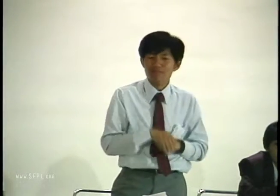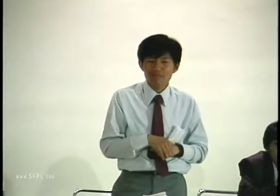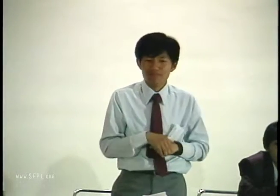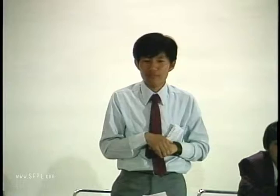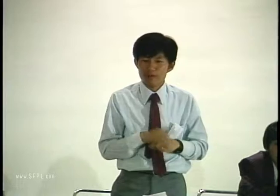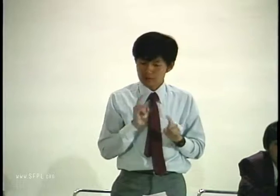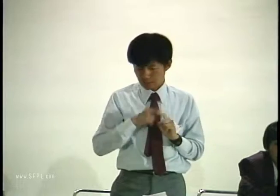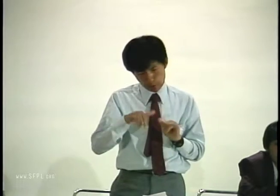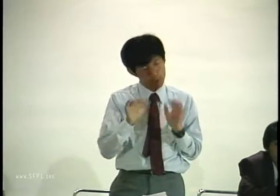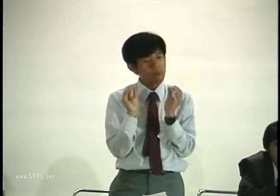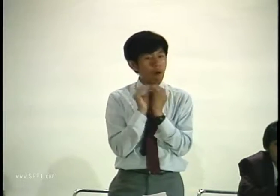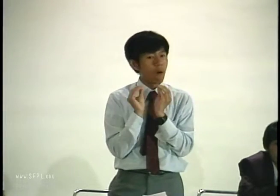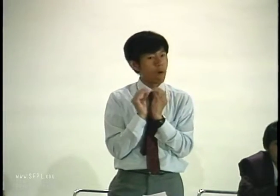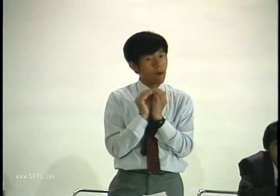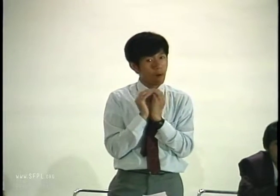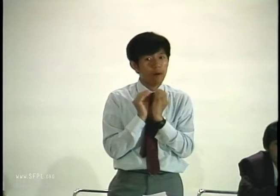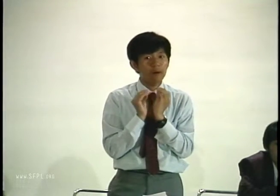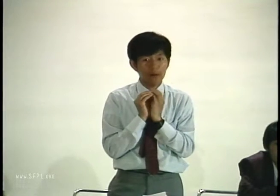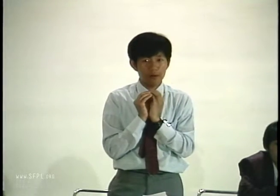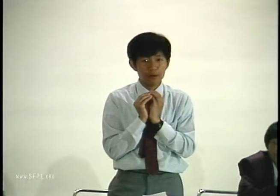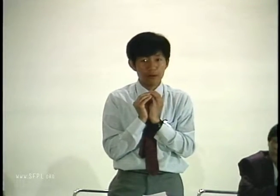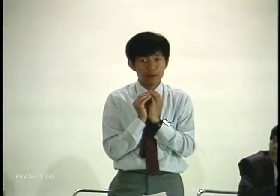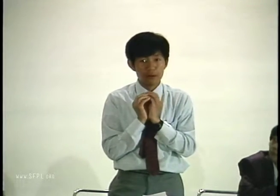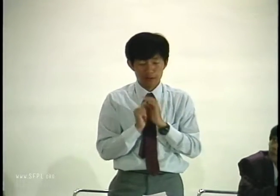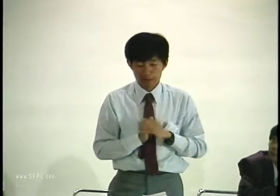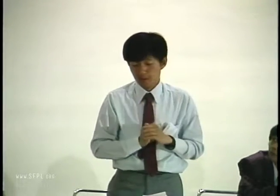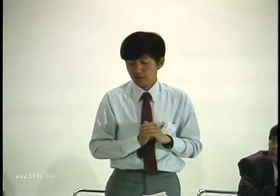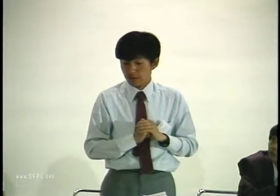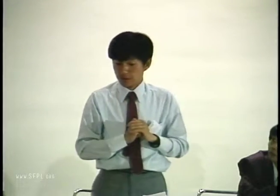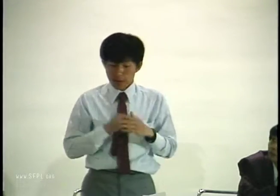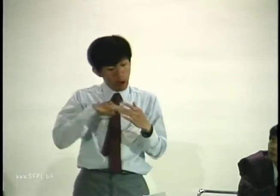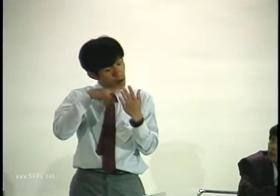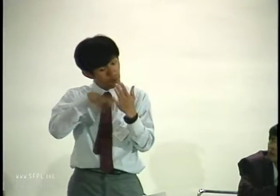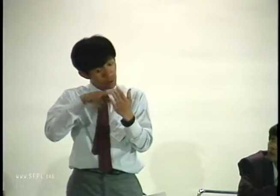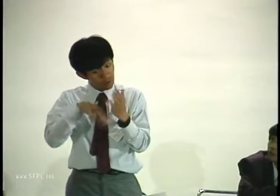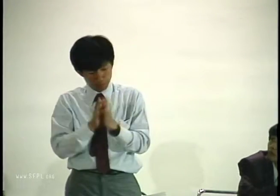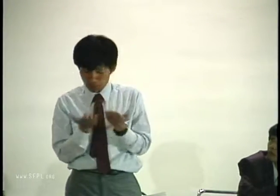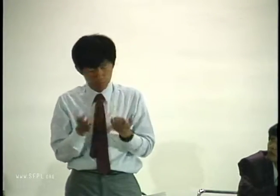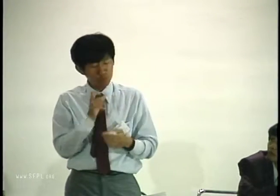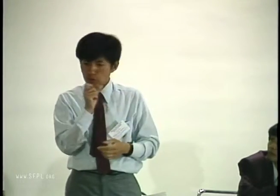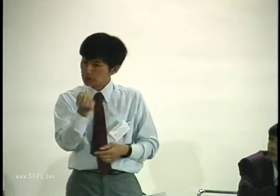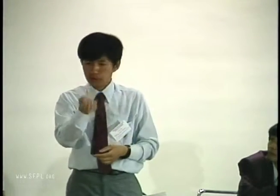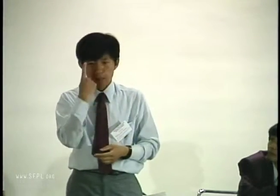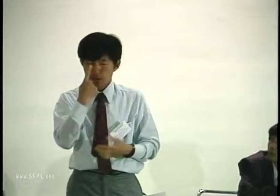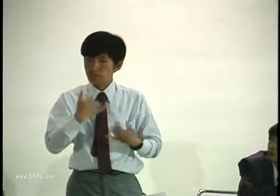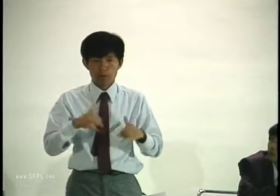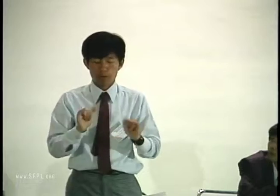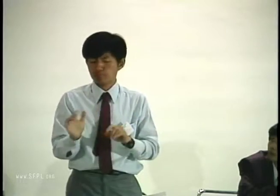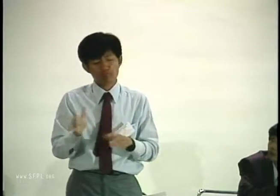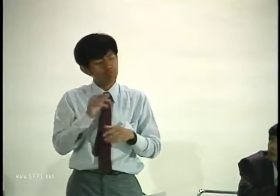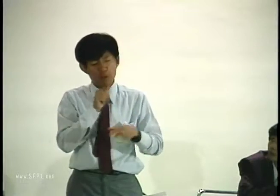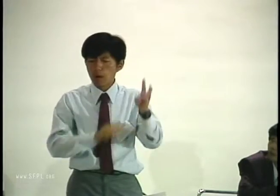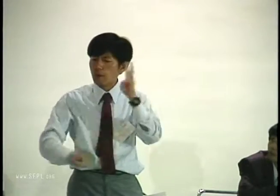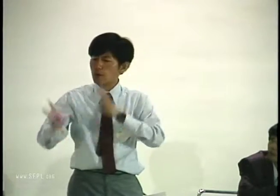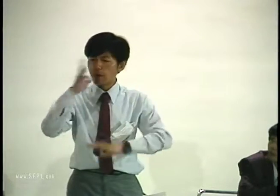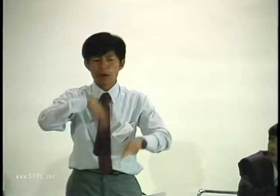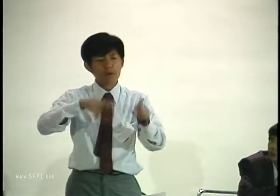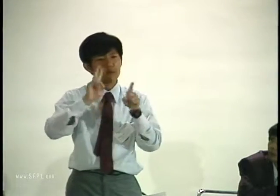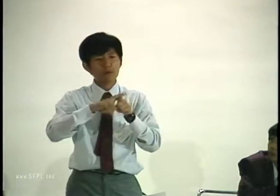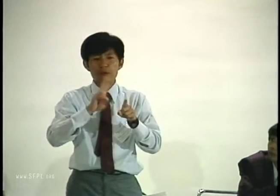information about Europe, but not enough. And I felt that there was really a need for more. I would read these books, and I still had a hard time